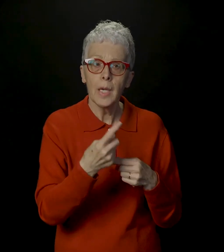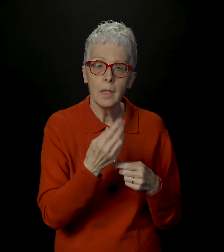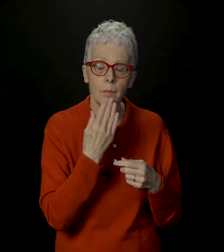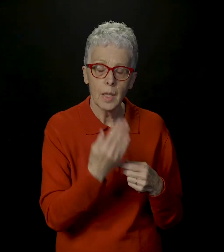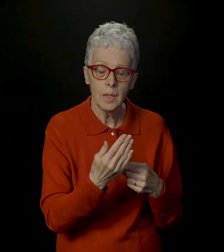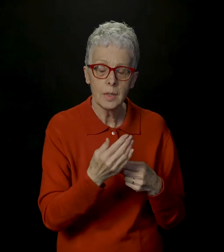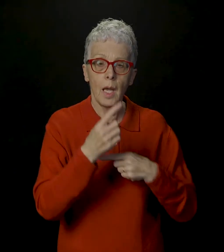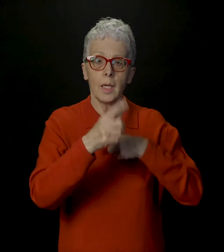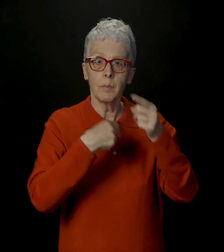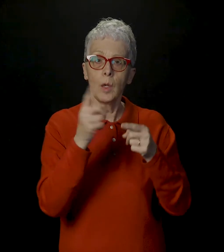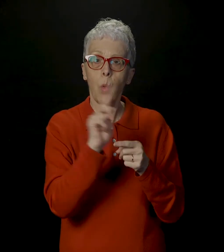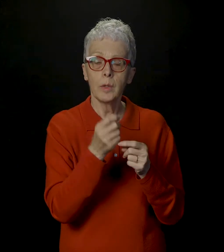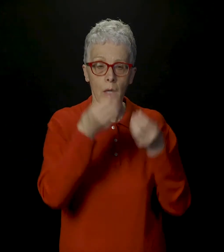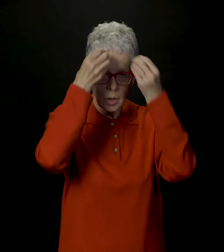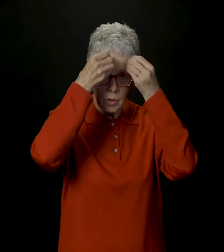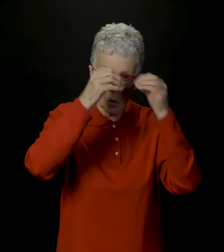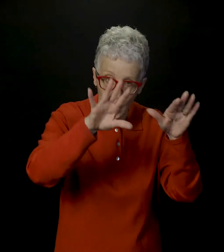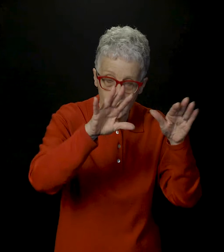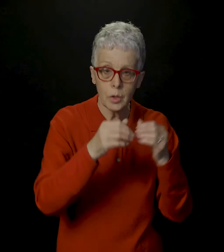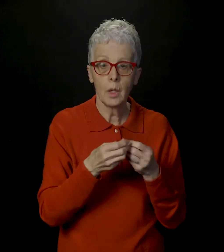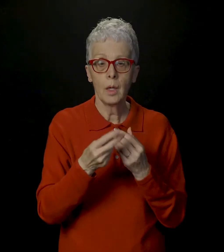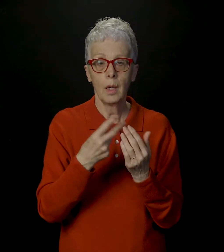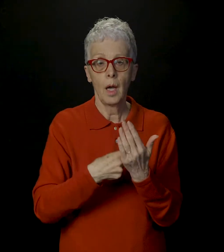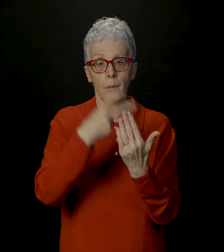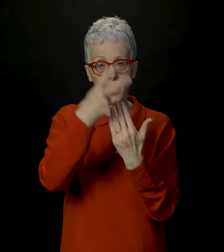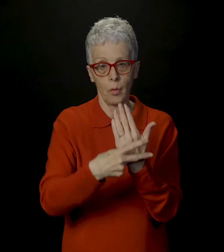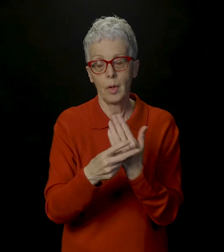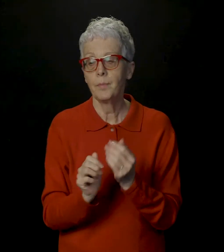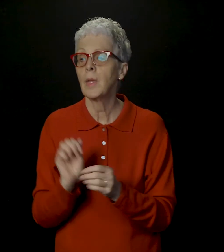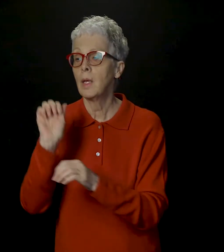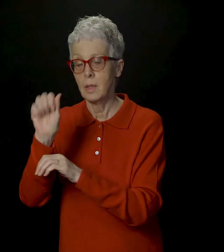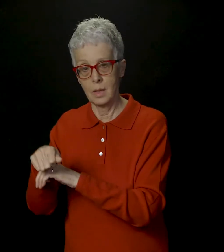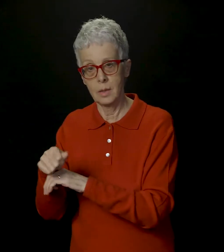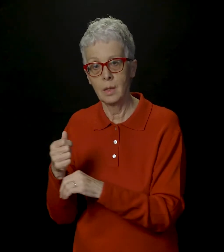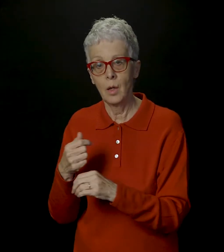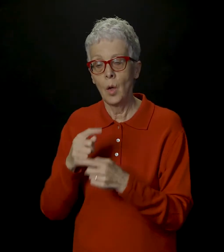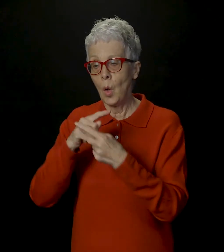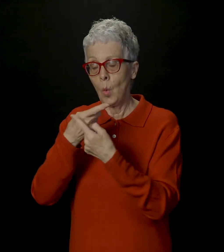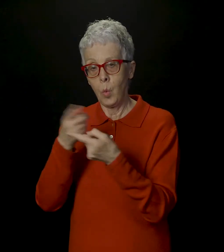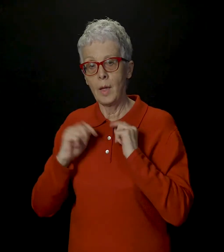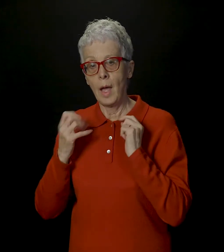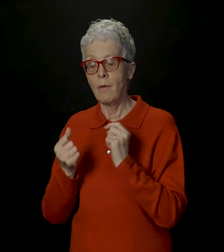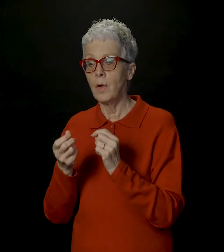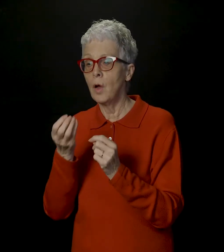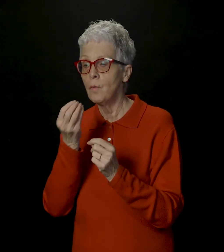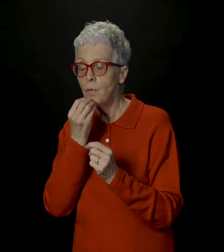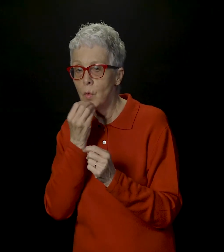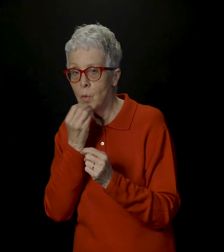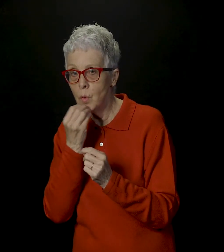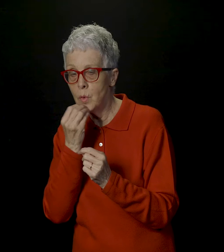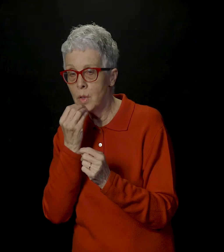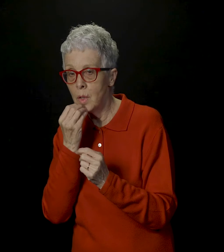Coach How does it work Why is it important Sure As Claire said We have some Food security services